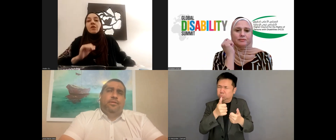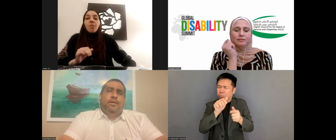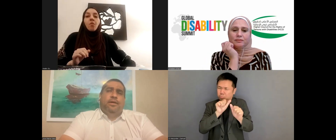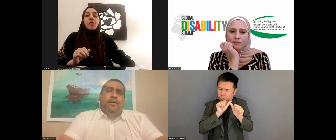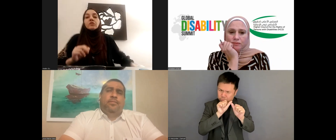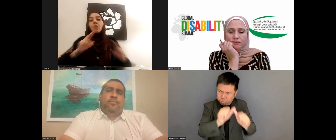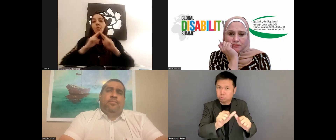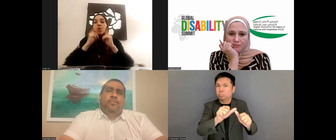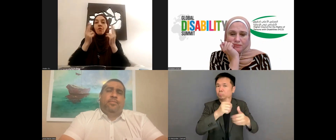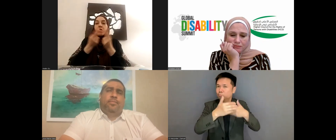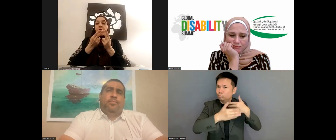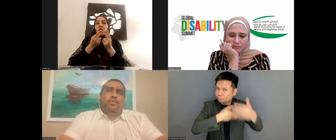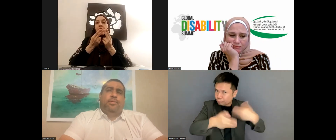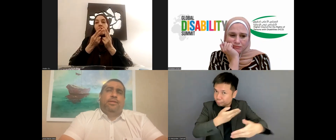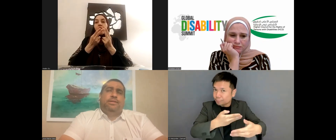sustainable,